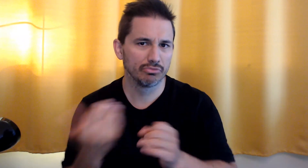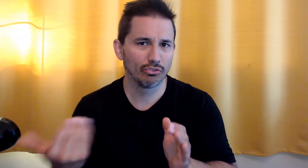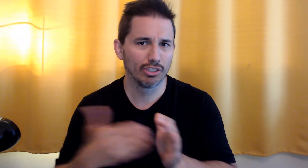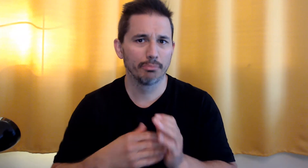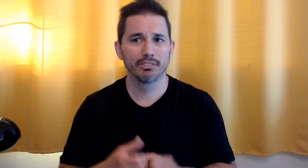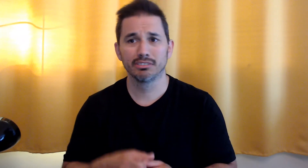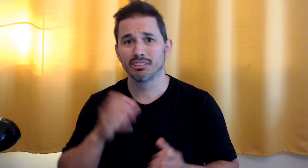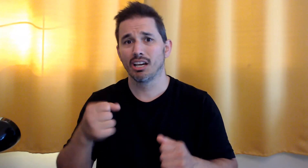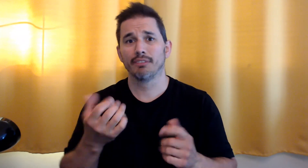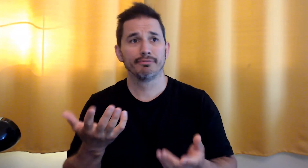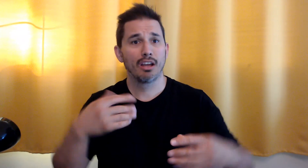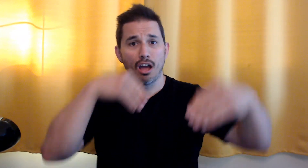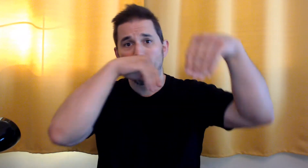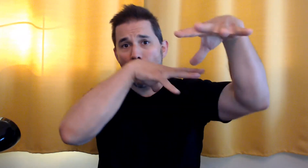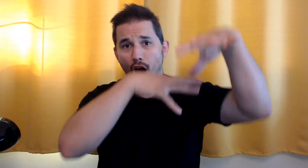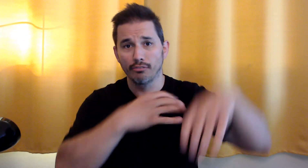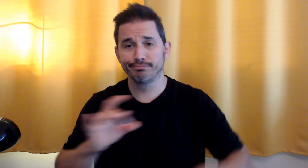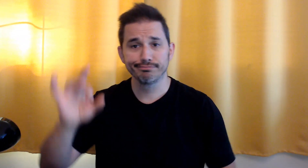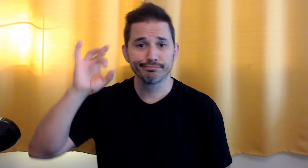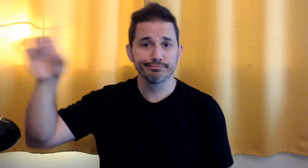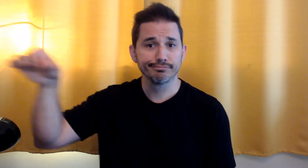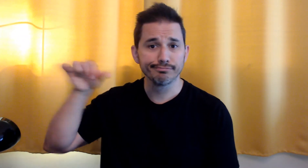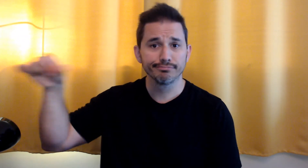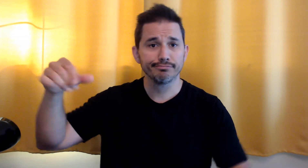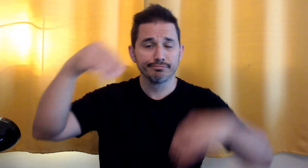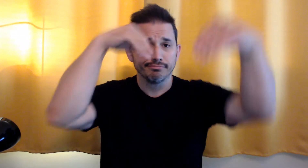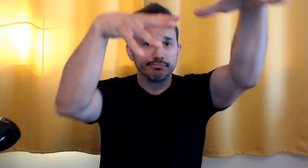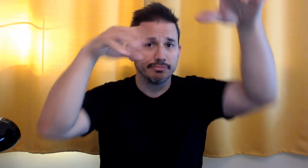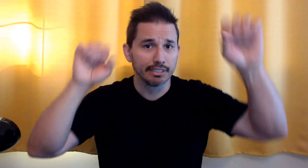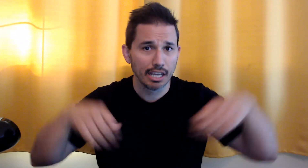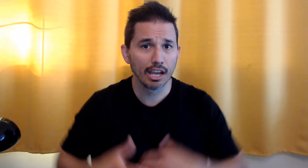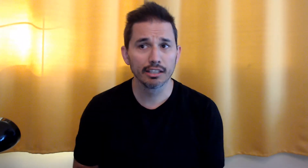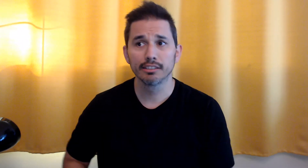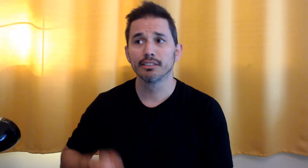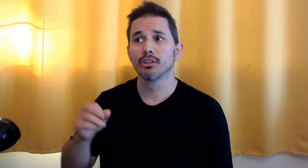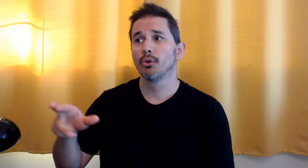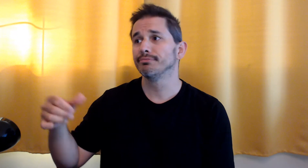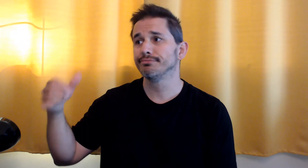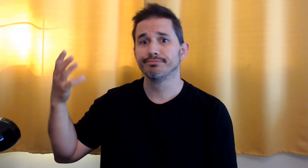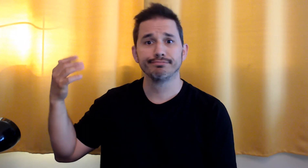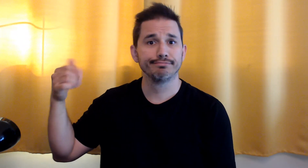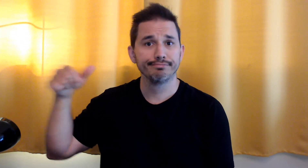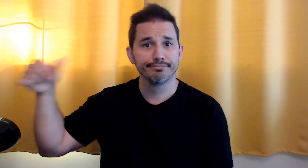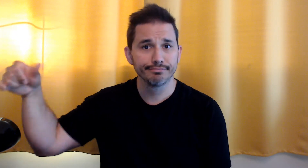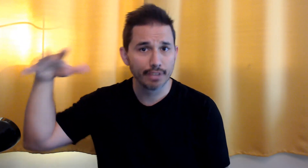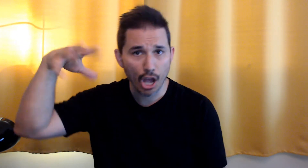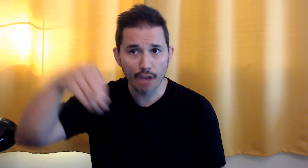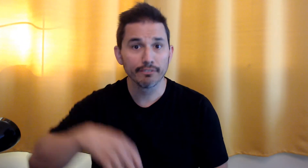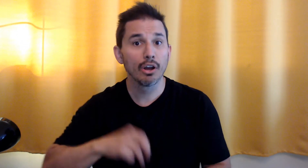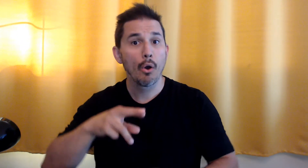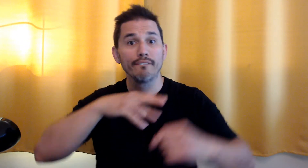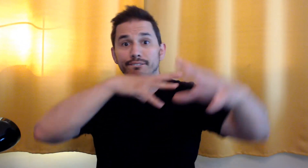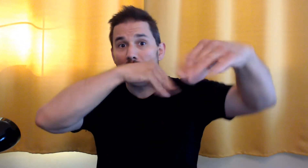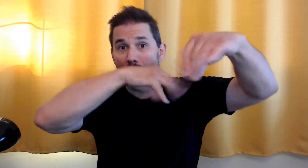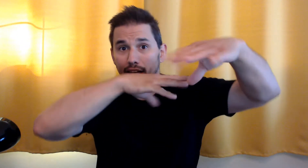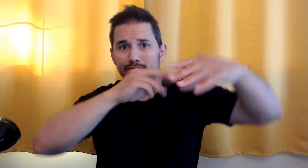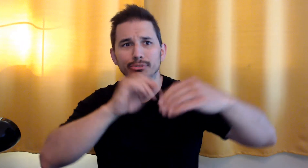And I've already explained smart button functionality in another video, but again, you could use this to connect to anything,